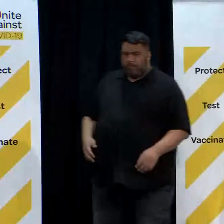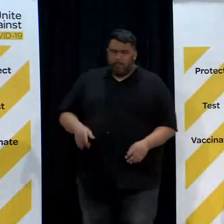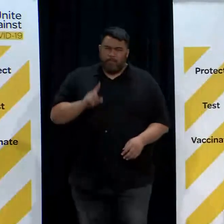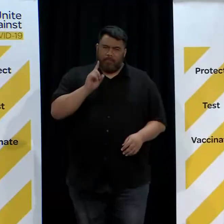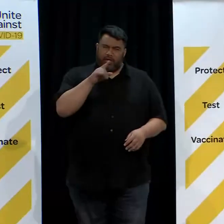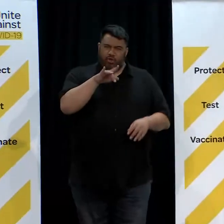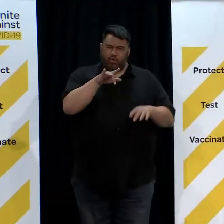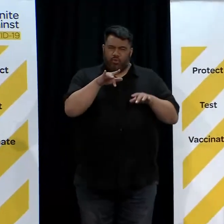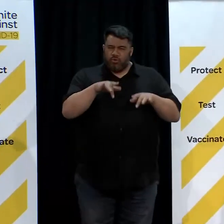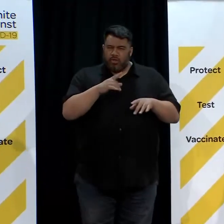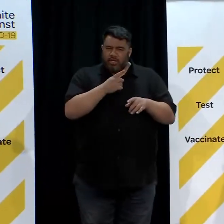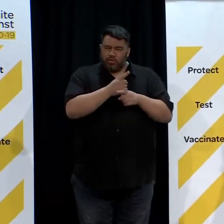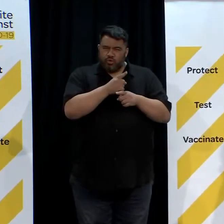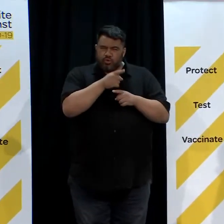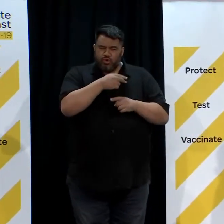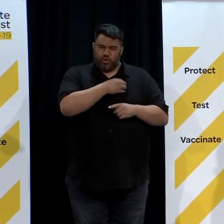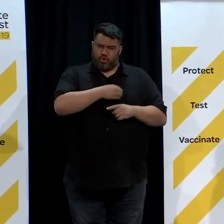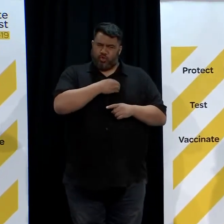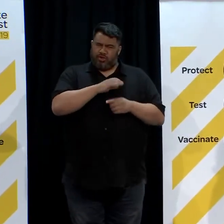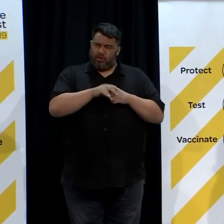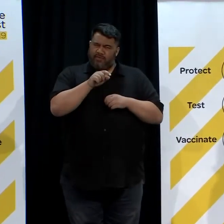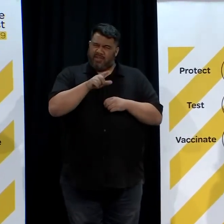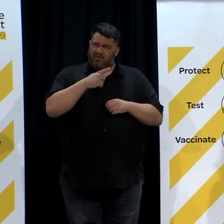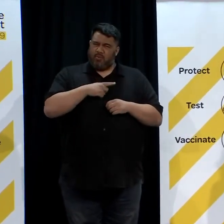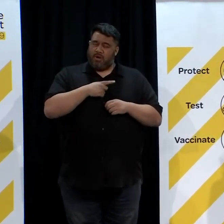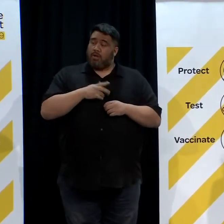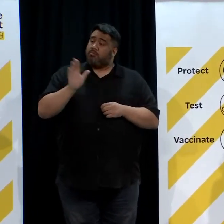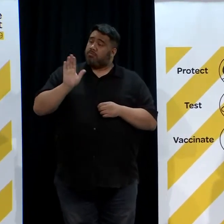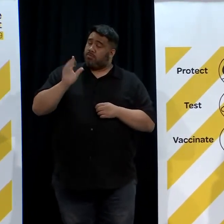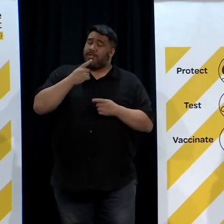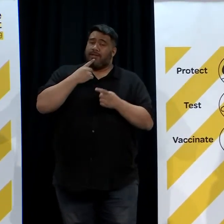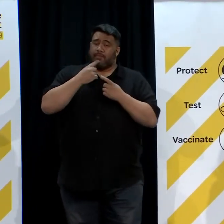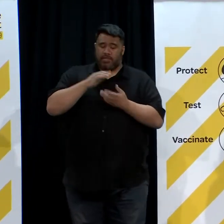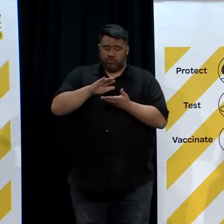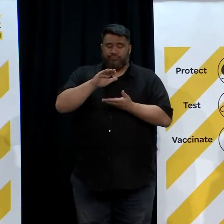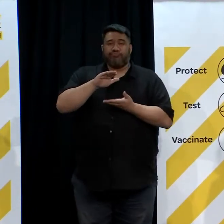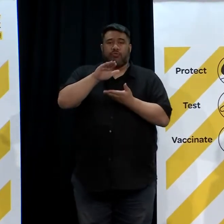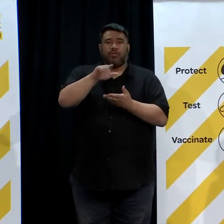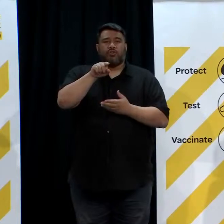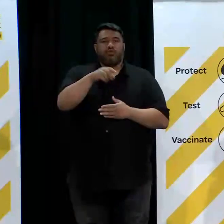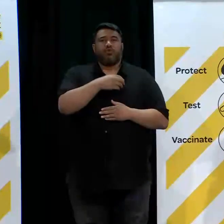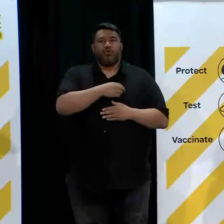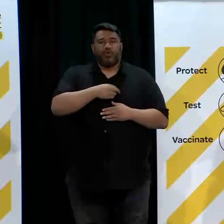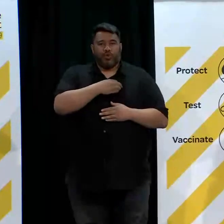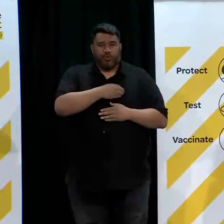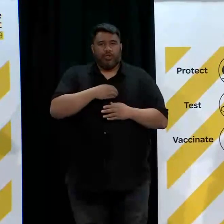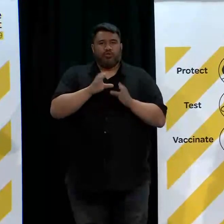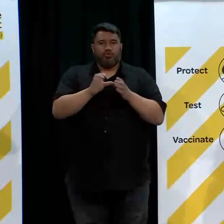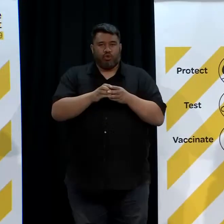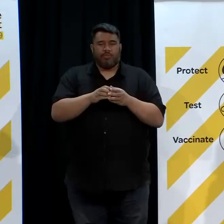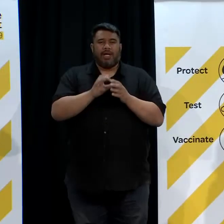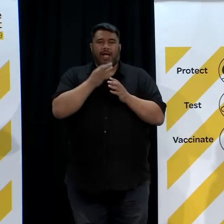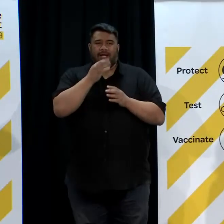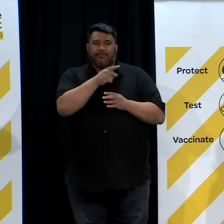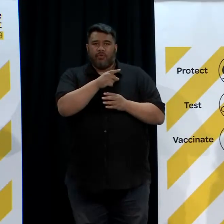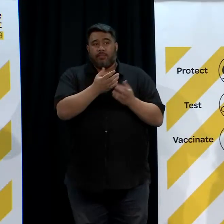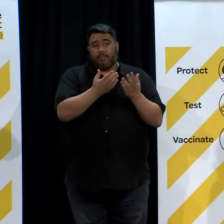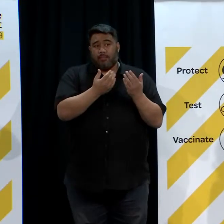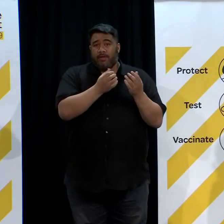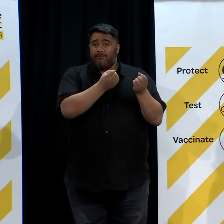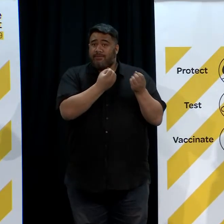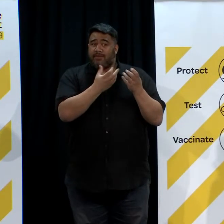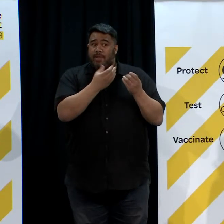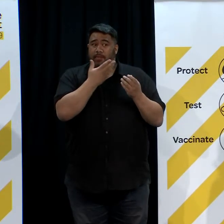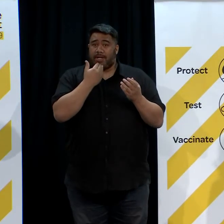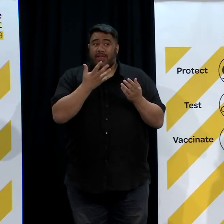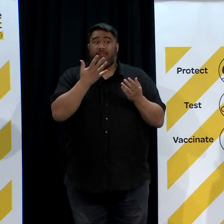groups, and I clarified that with my team this morning. They've been sent out to union groups and others to get feedback on them before they are